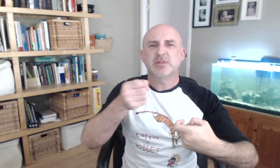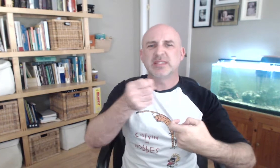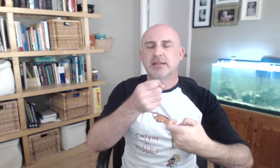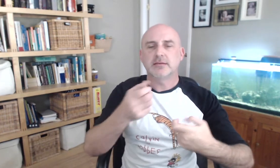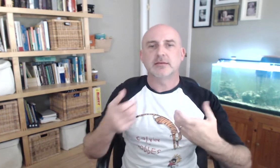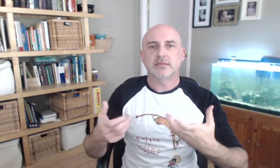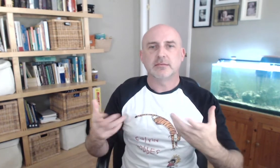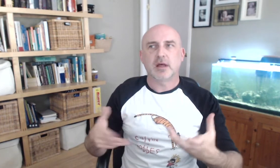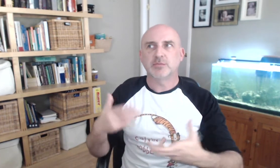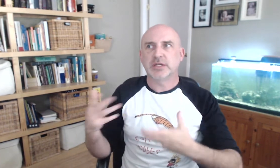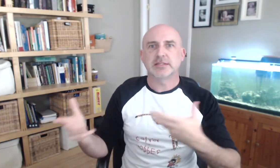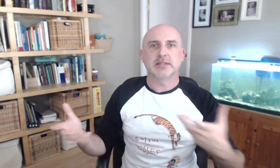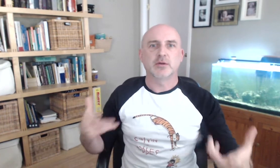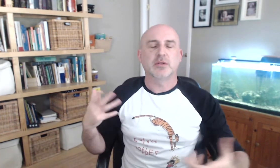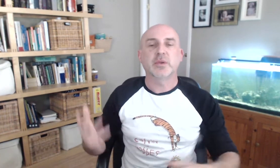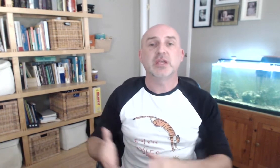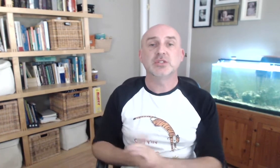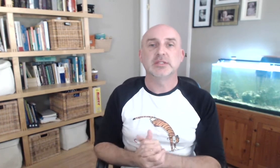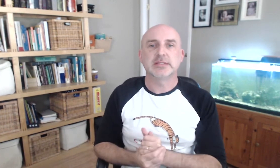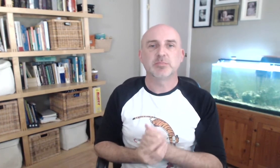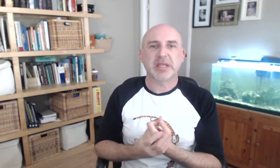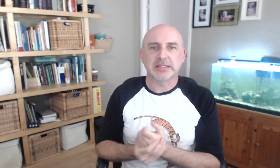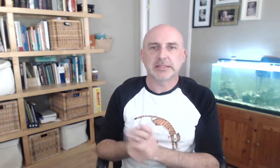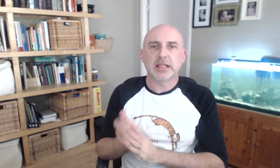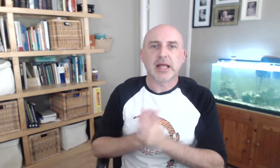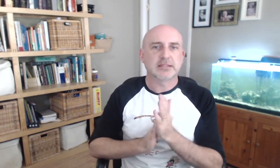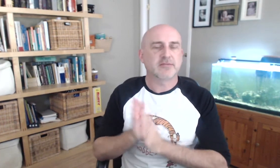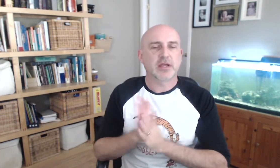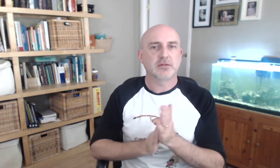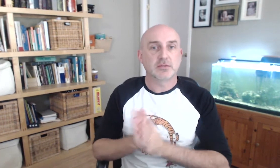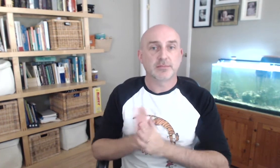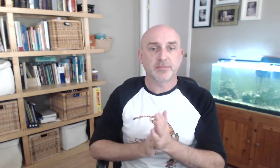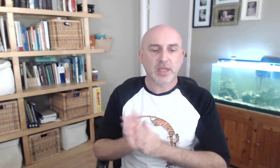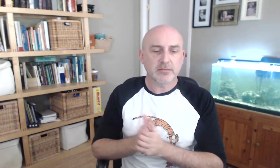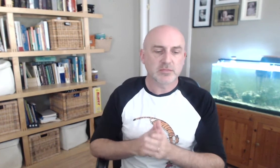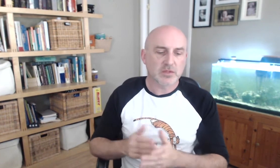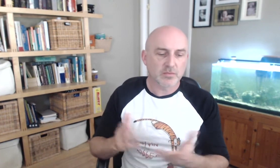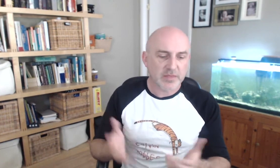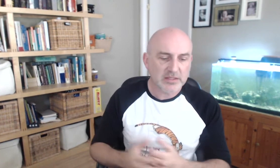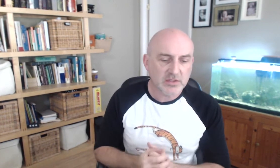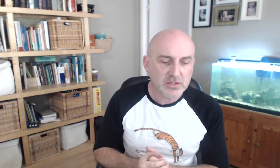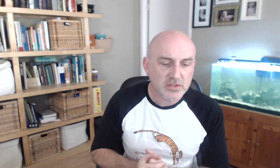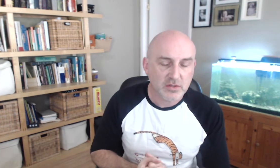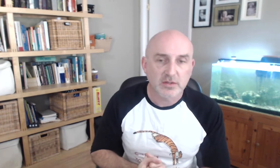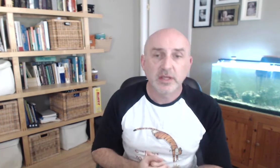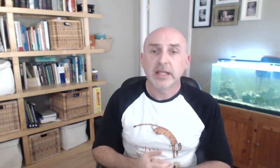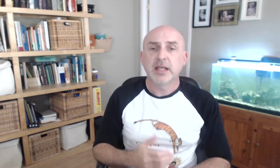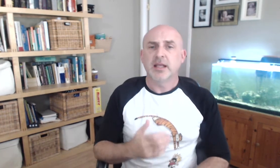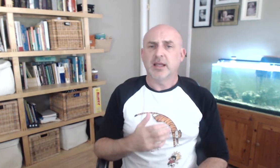represent objects and their location in space, classifiers. Okay, so that's to stir.